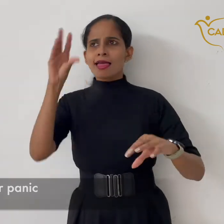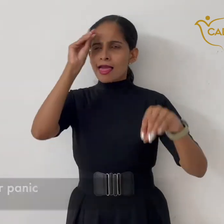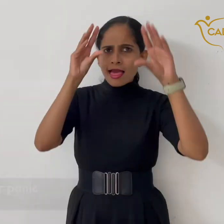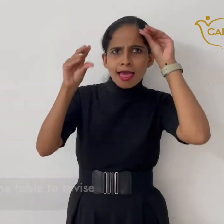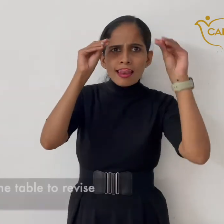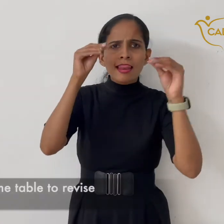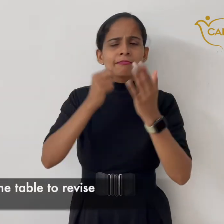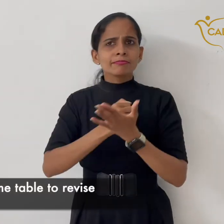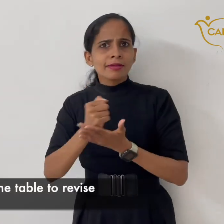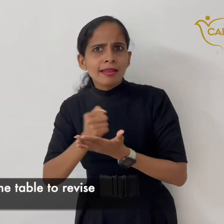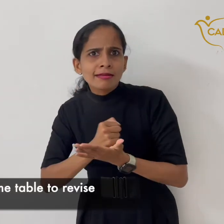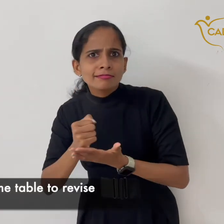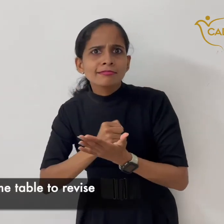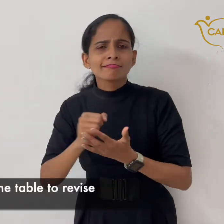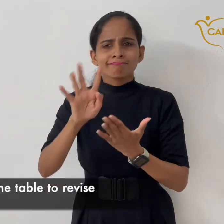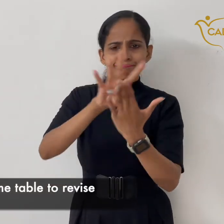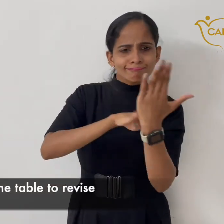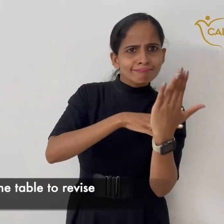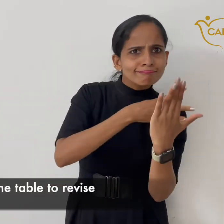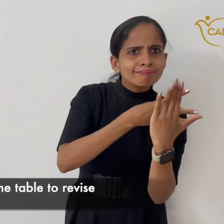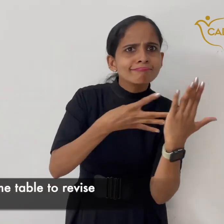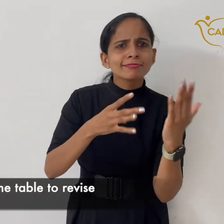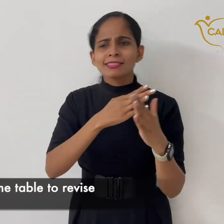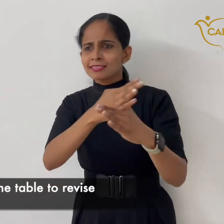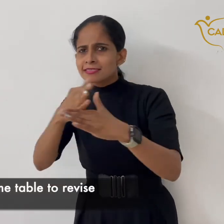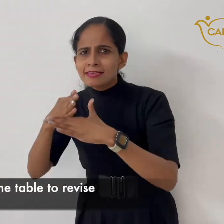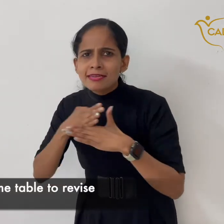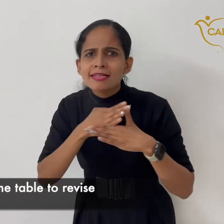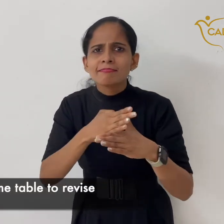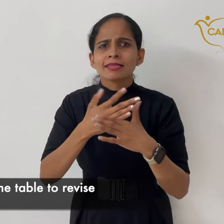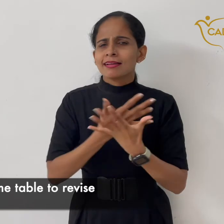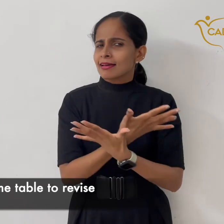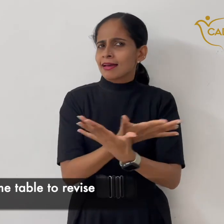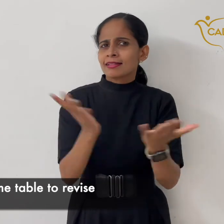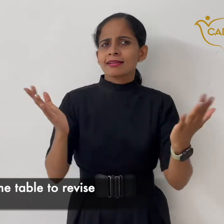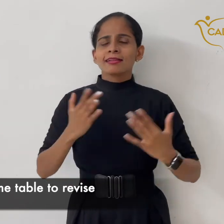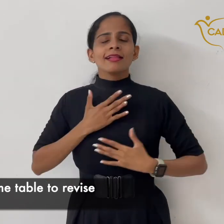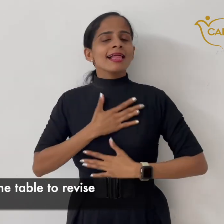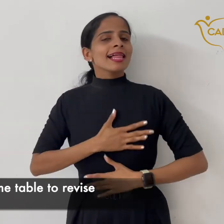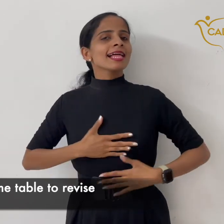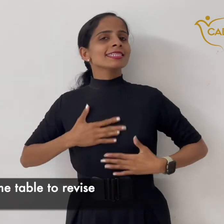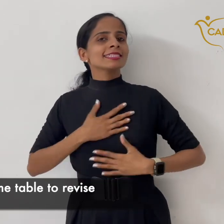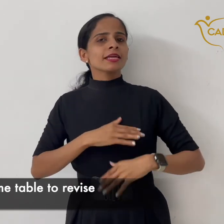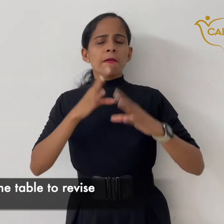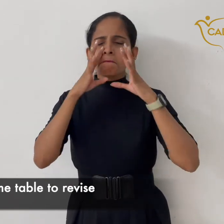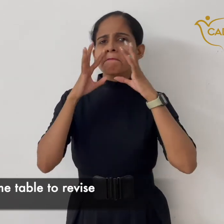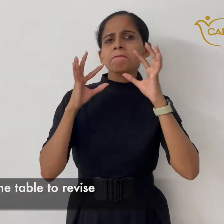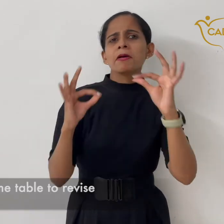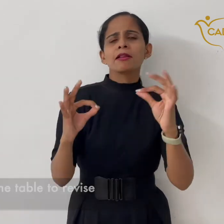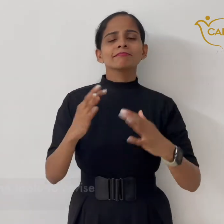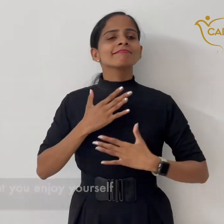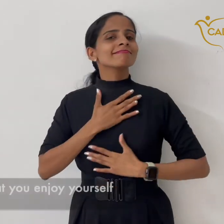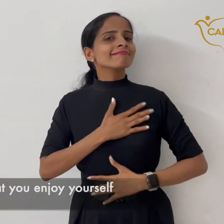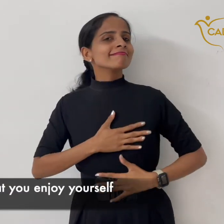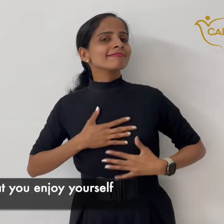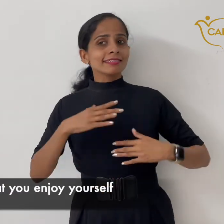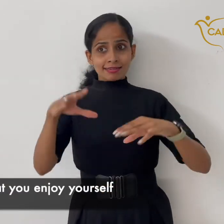take it easy set a timetable to revise most important